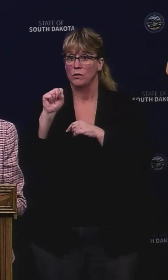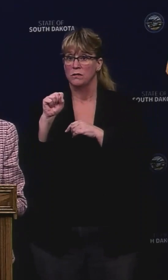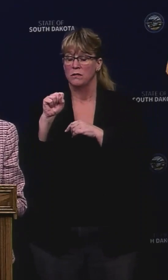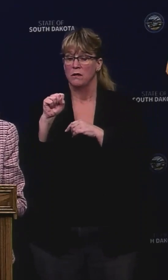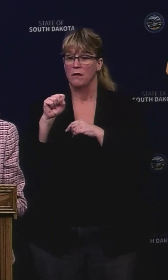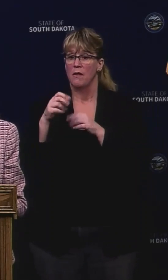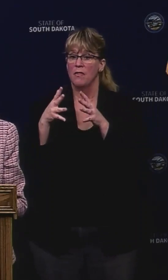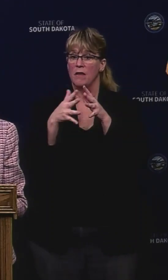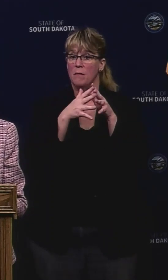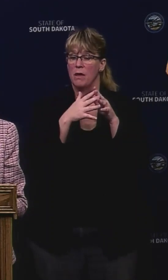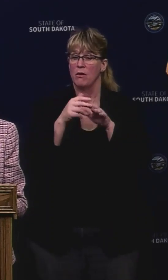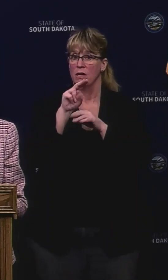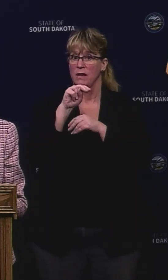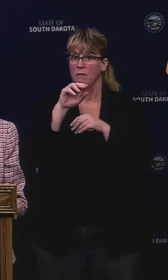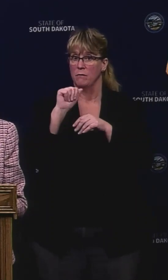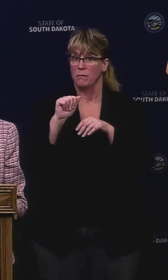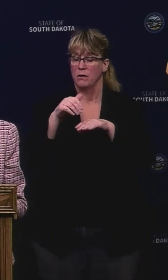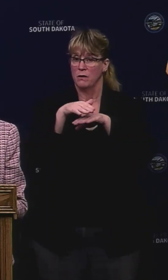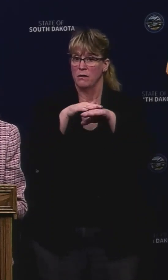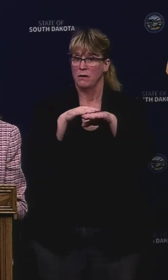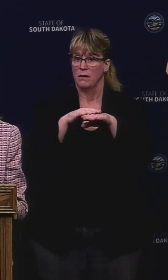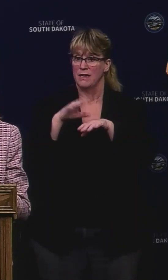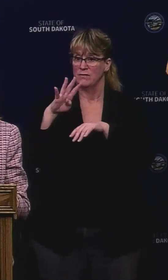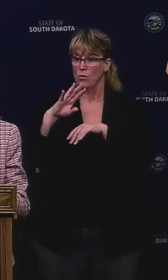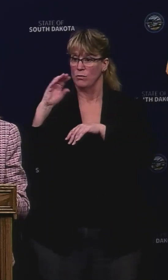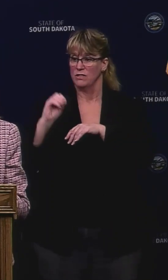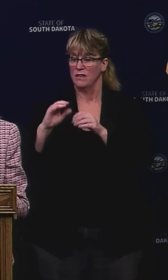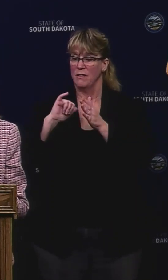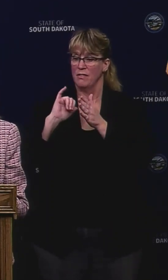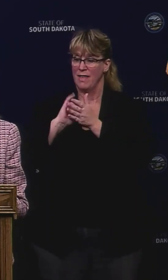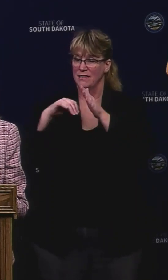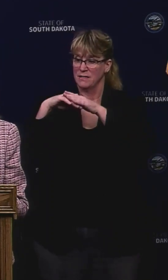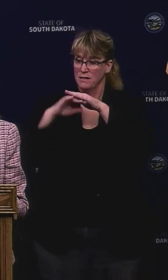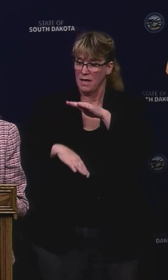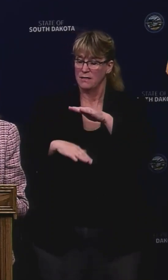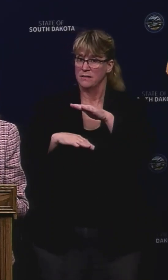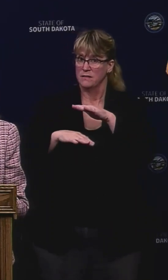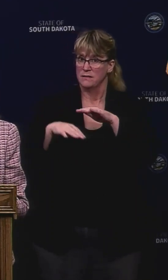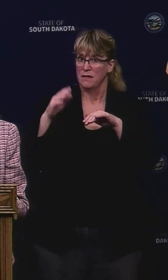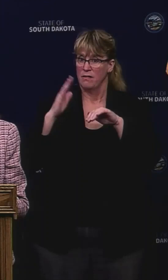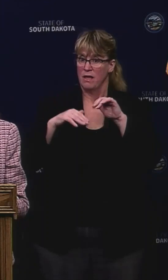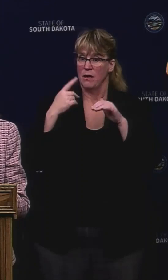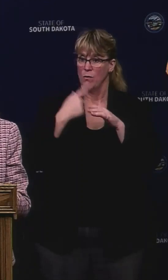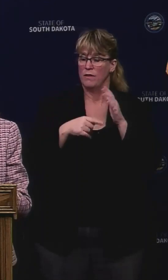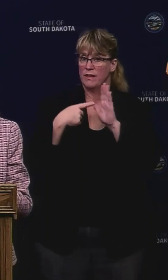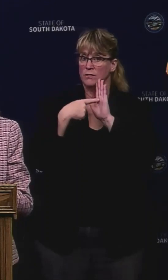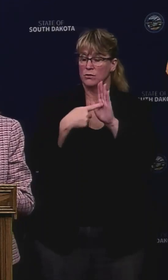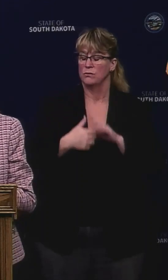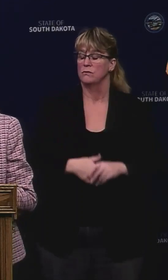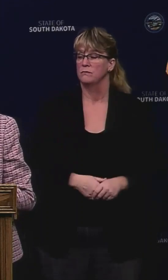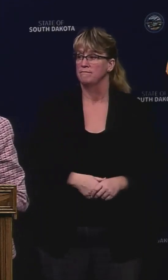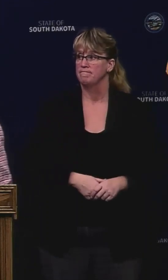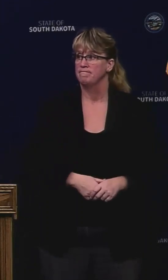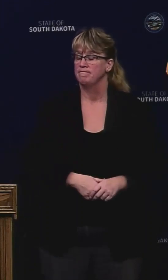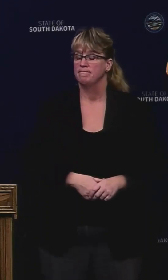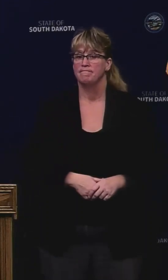American Indian rate is 4%, so that's actually less than what their population density would indicate.